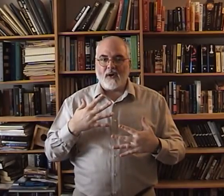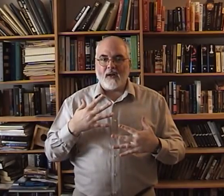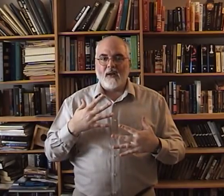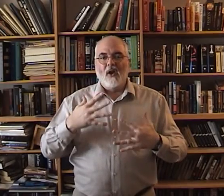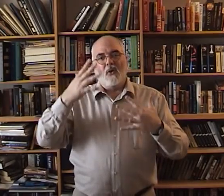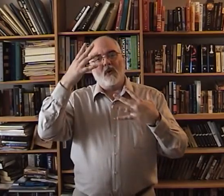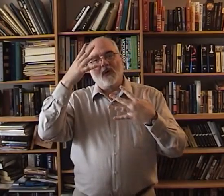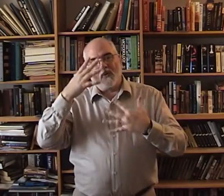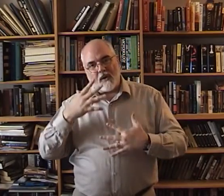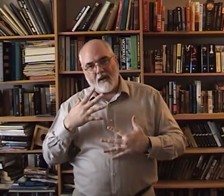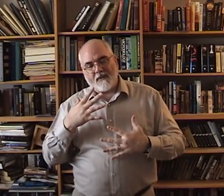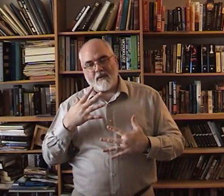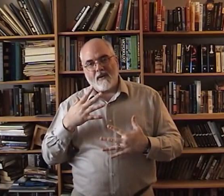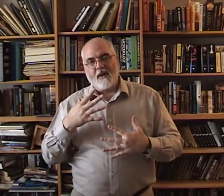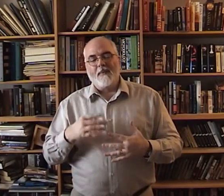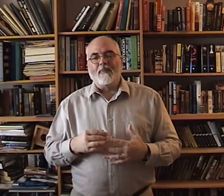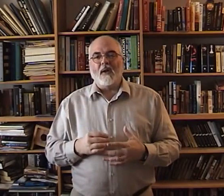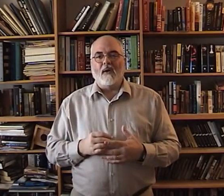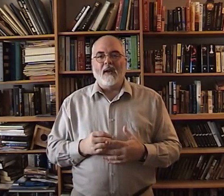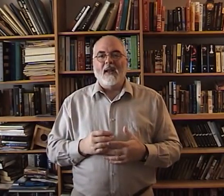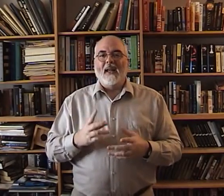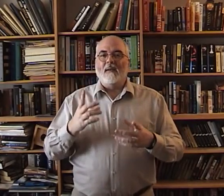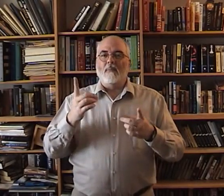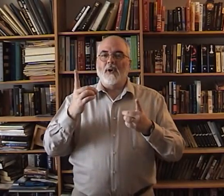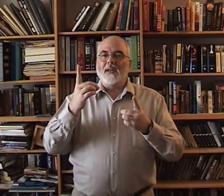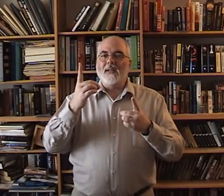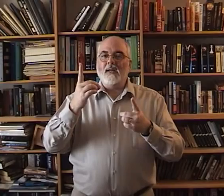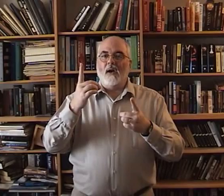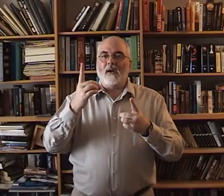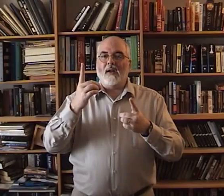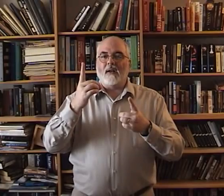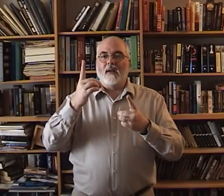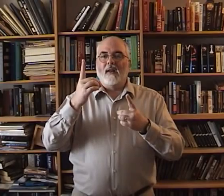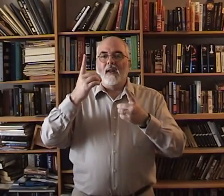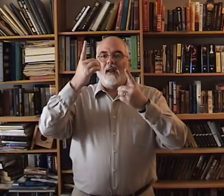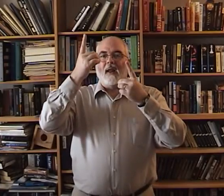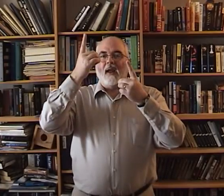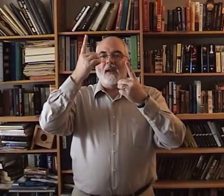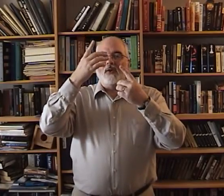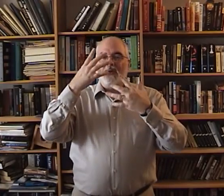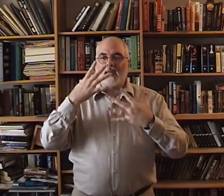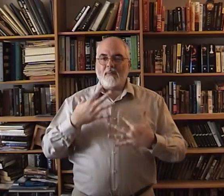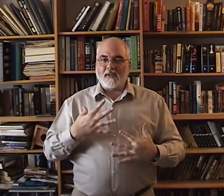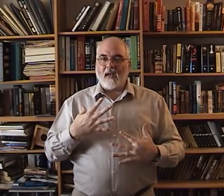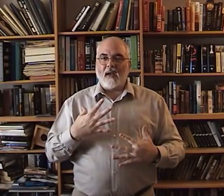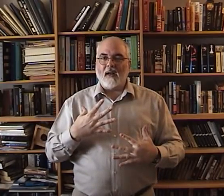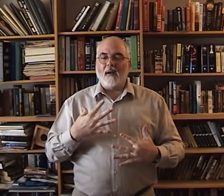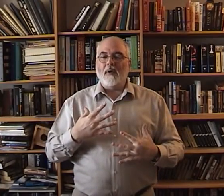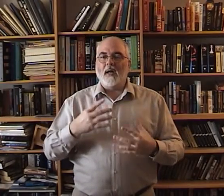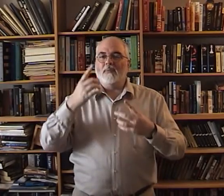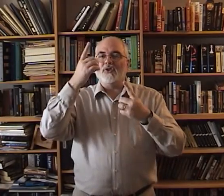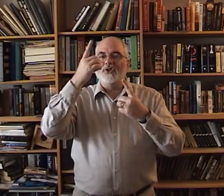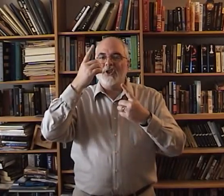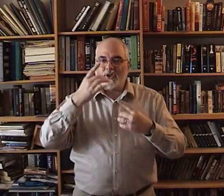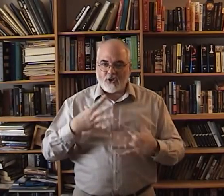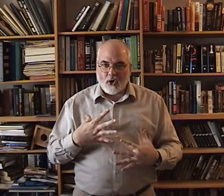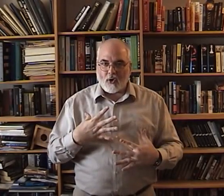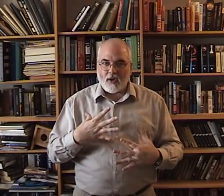right. Or grief. All right. Put a D on it and do the same sign and becomes